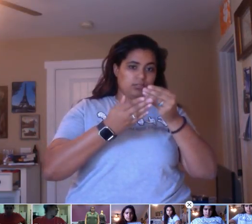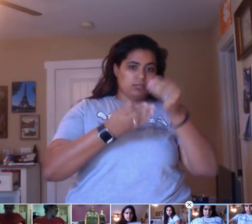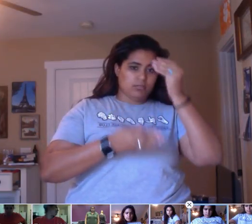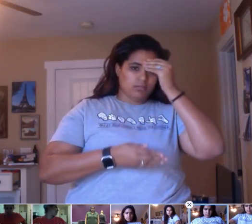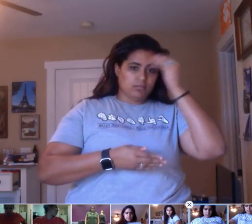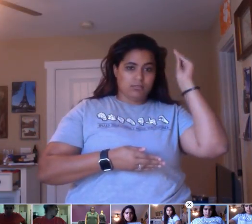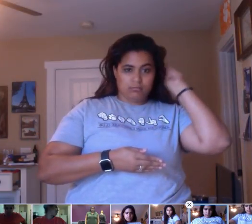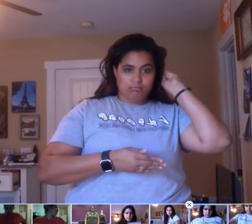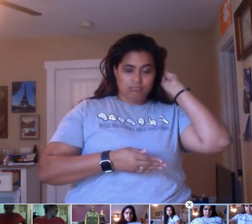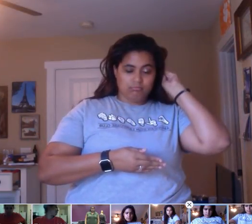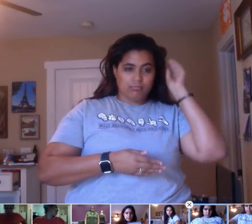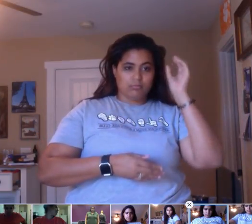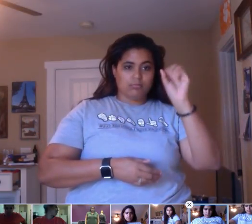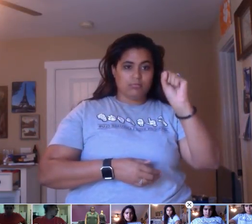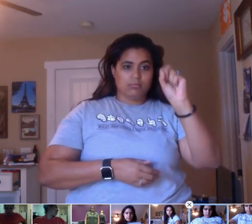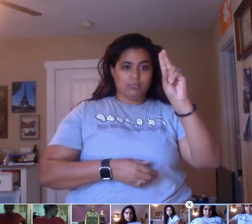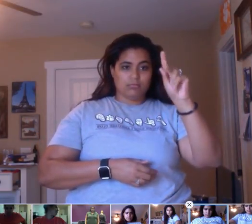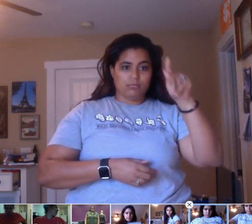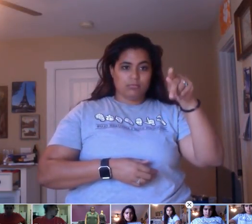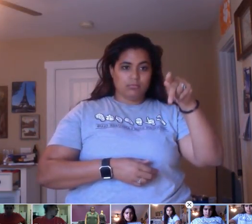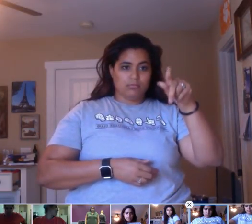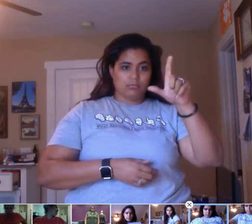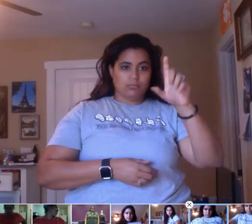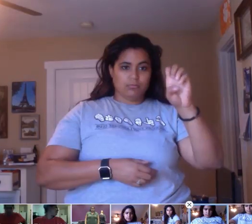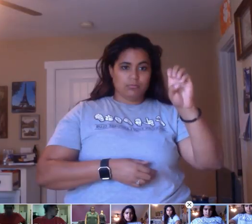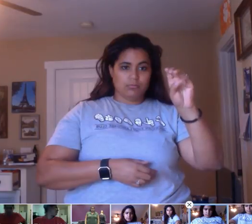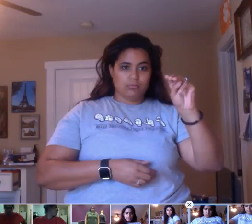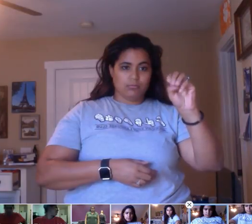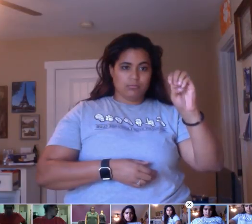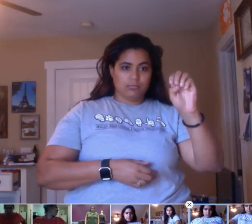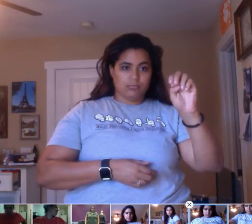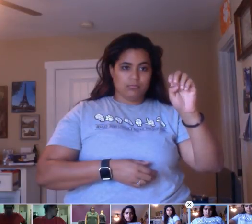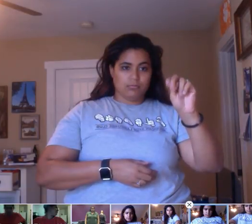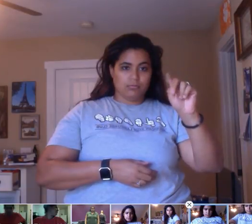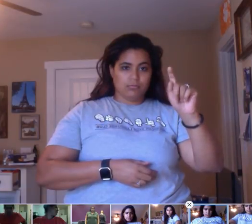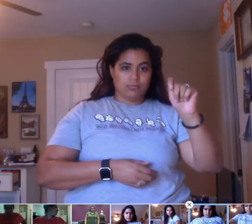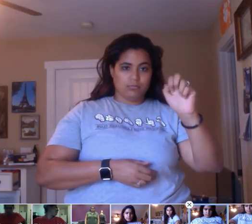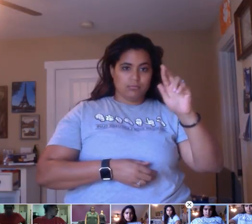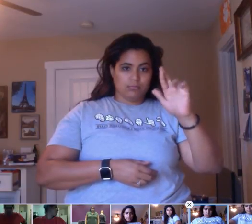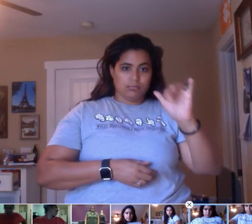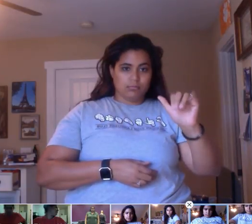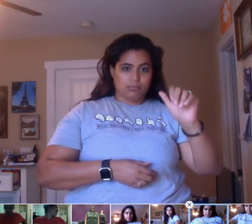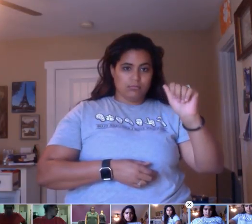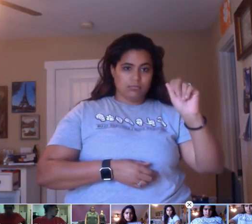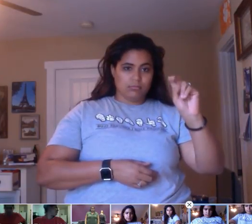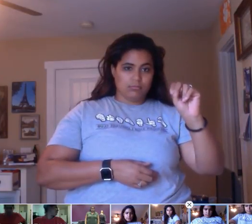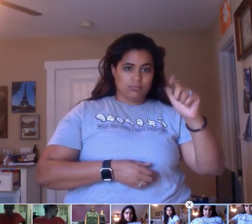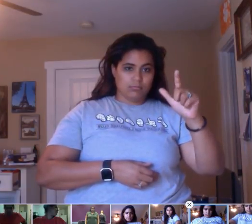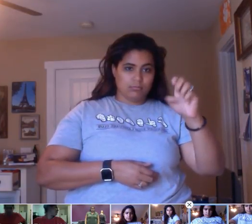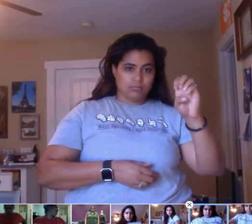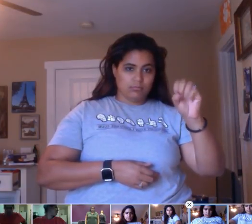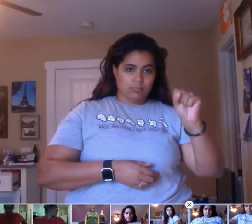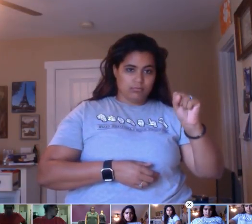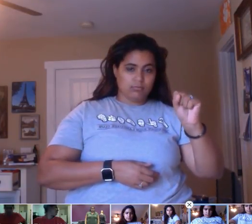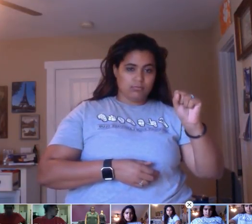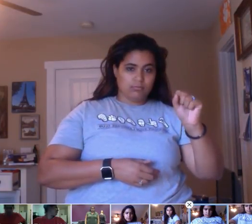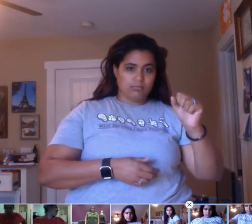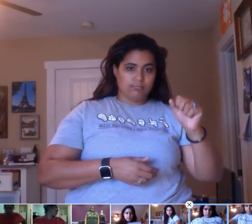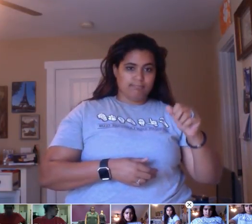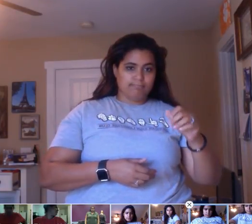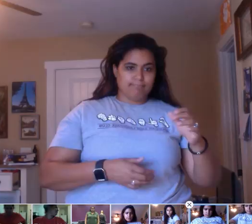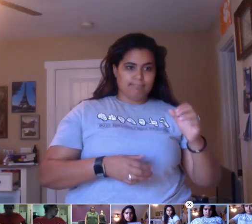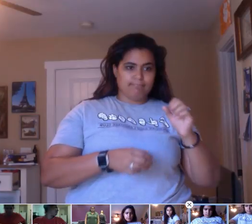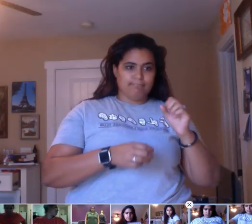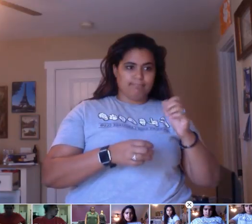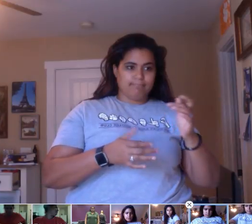And so there's a formal word to kind of explain this relationship, and that's supplementary angles.